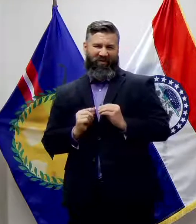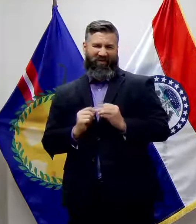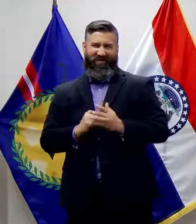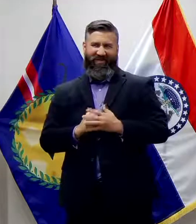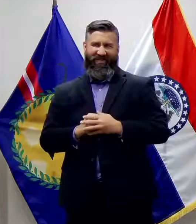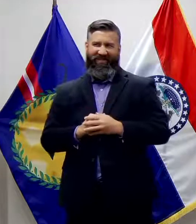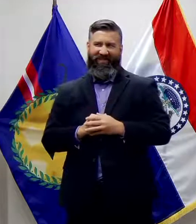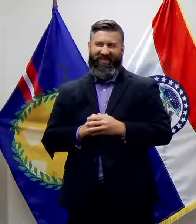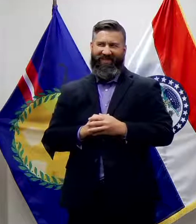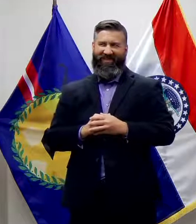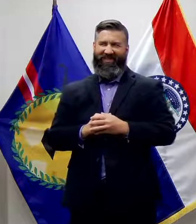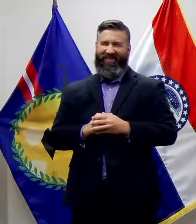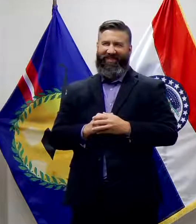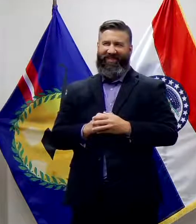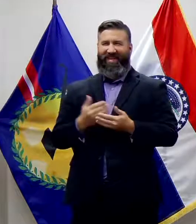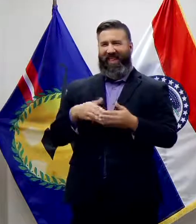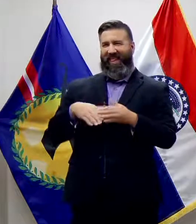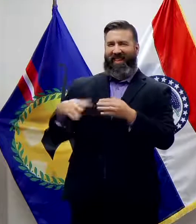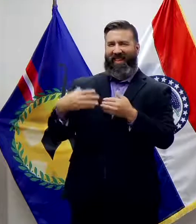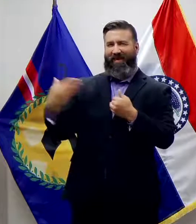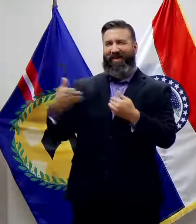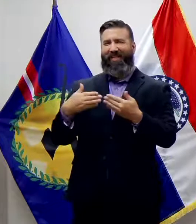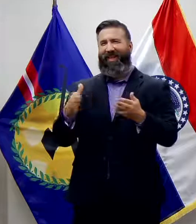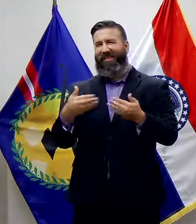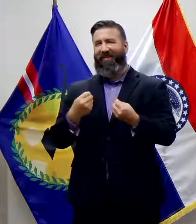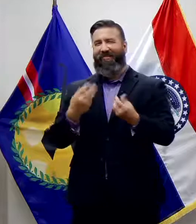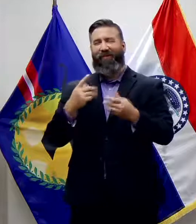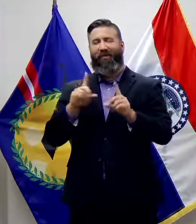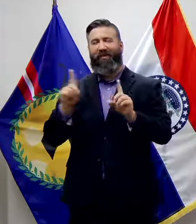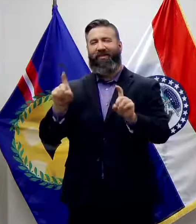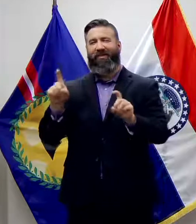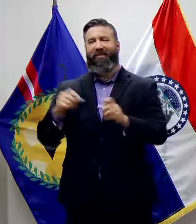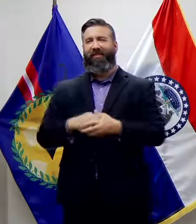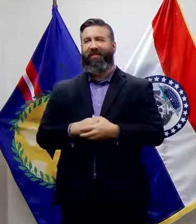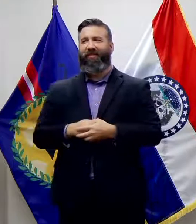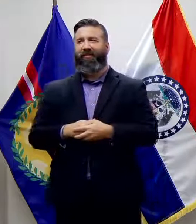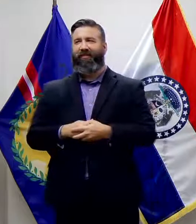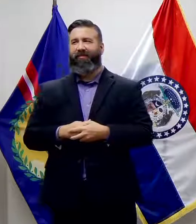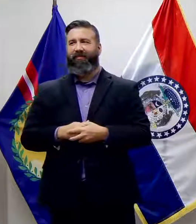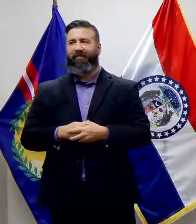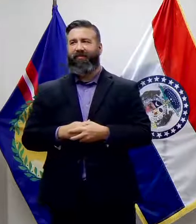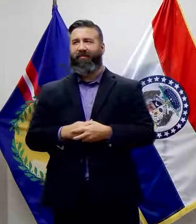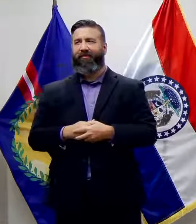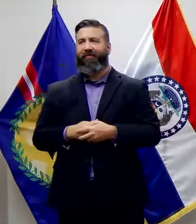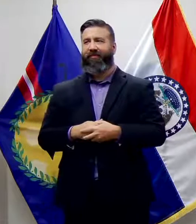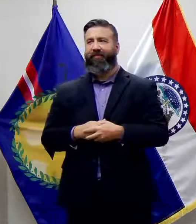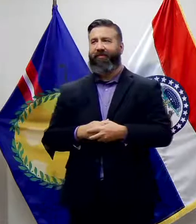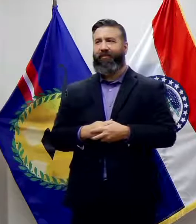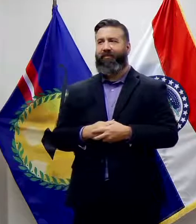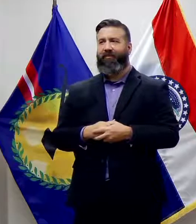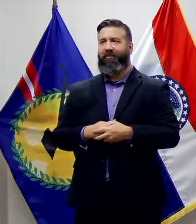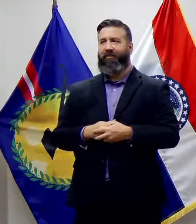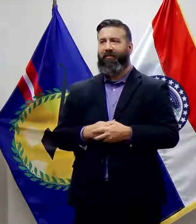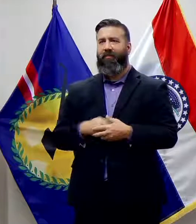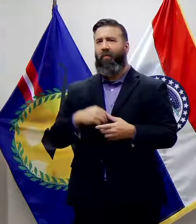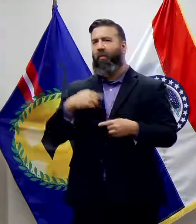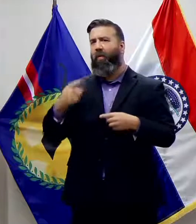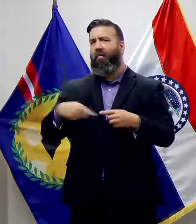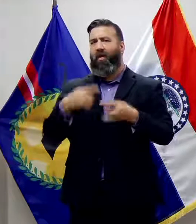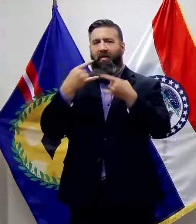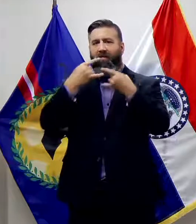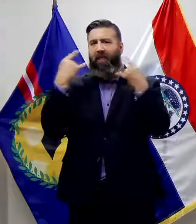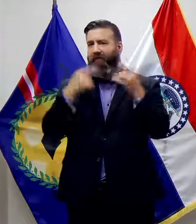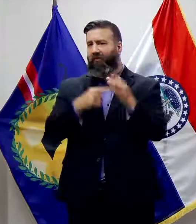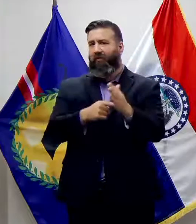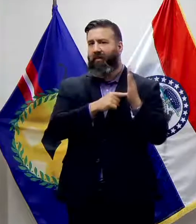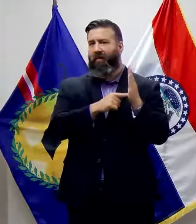See, they let me on only once in a while, so then I have a whole bunch of questions. I don't want to beleaguer this point, but what about the mask mandate?